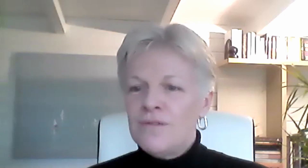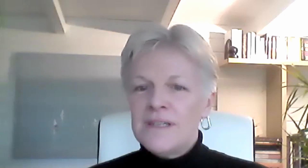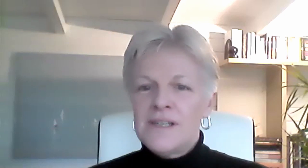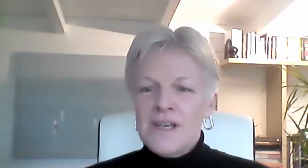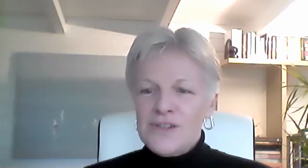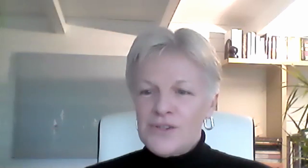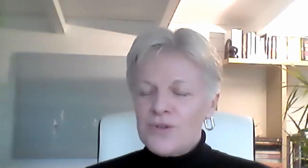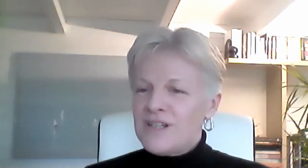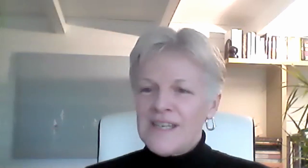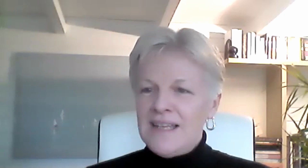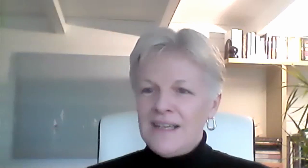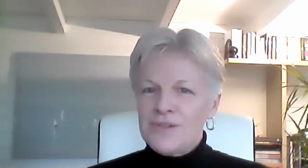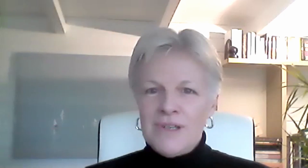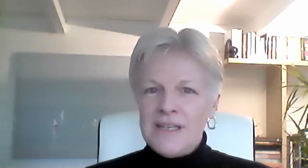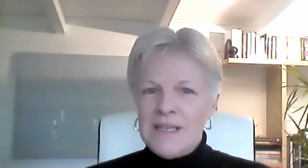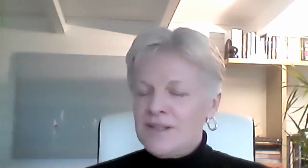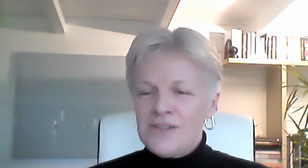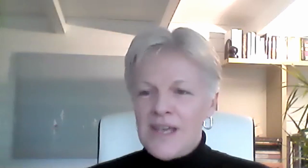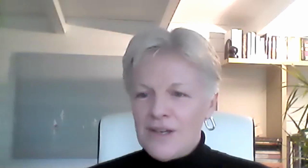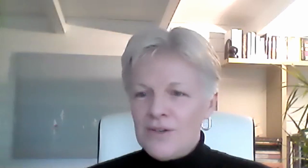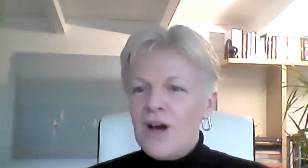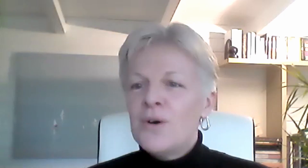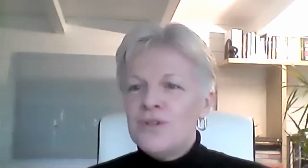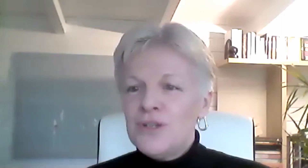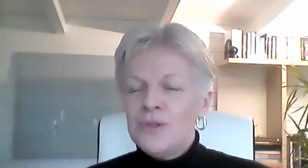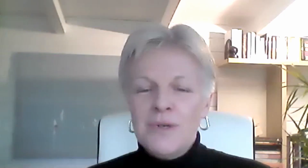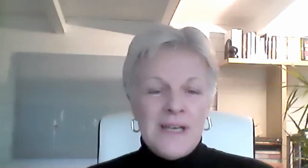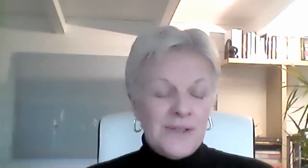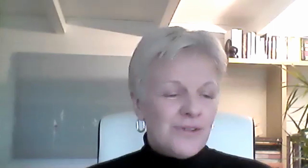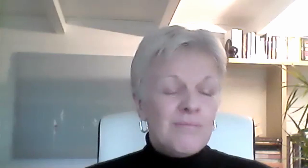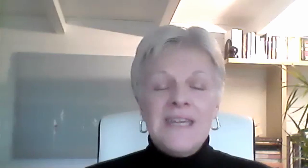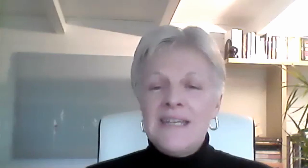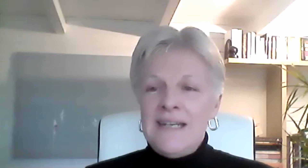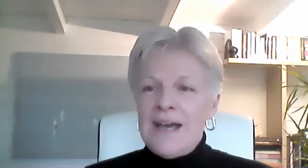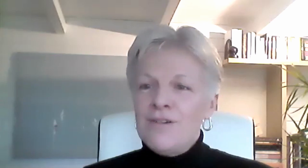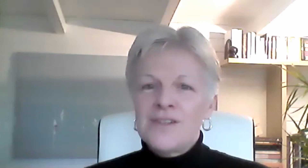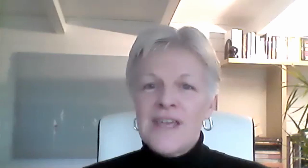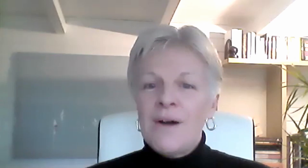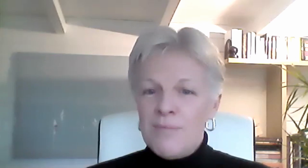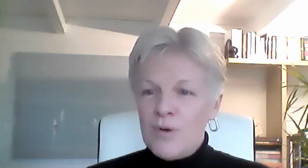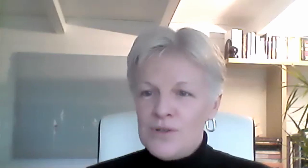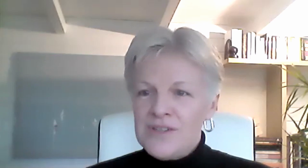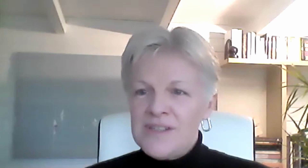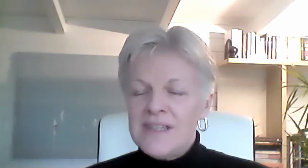COVID, storytelling has really just taken on a whole new sort of meaning now of just how important it